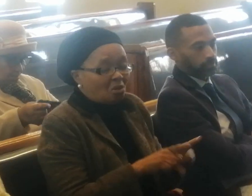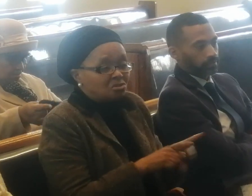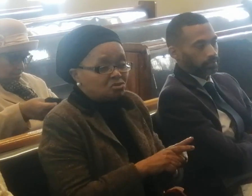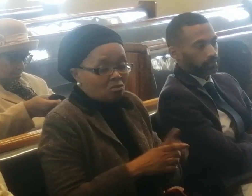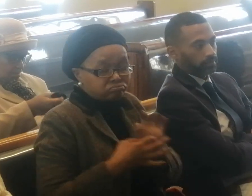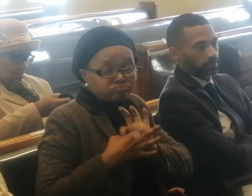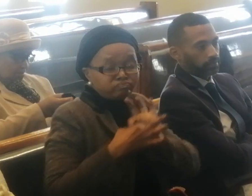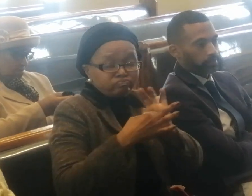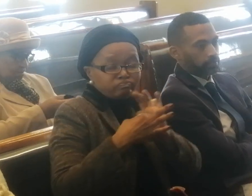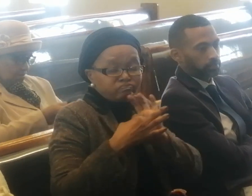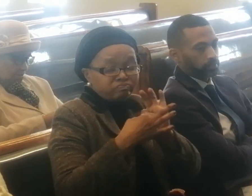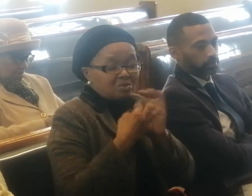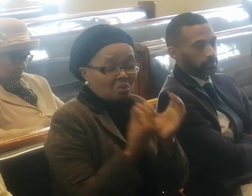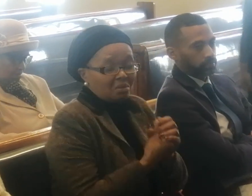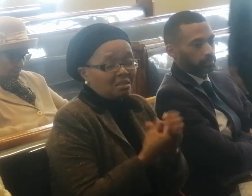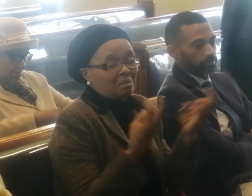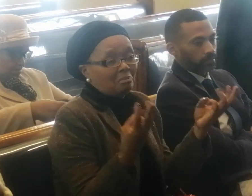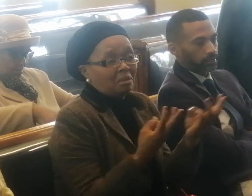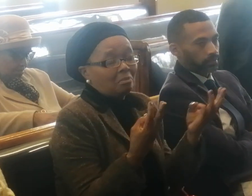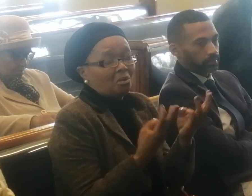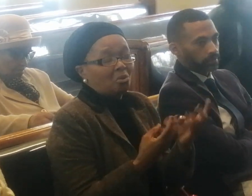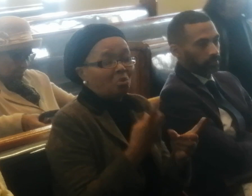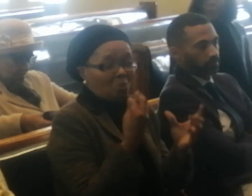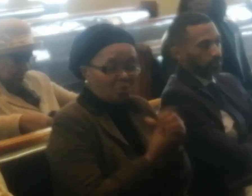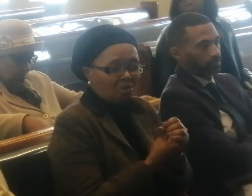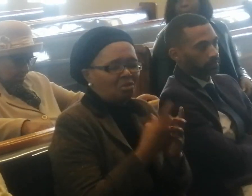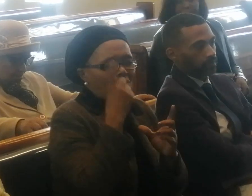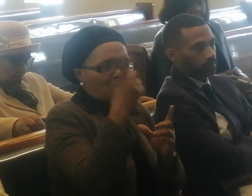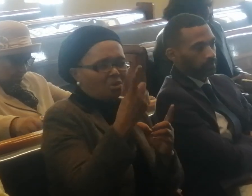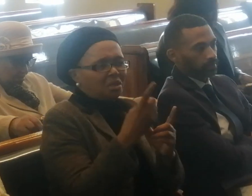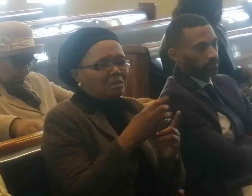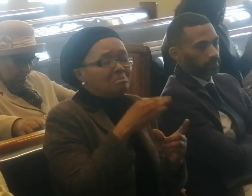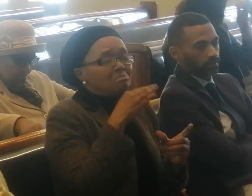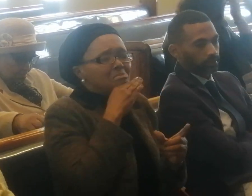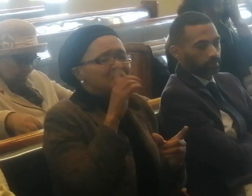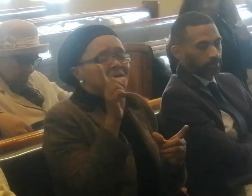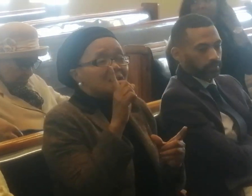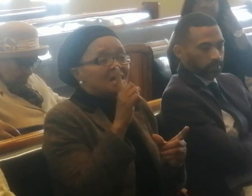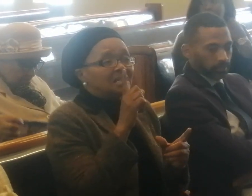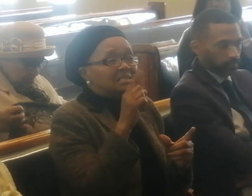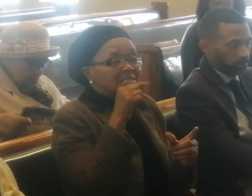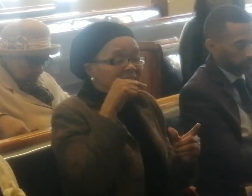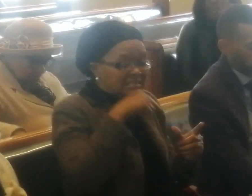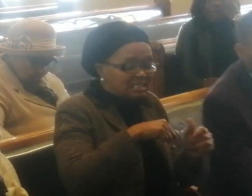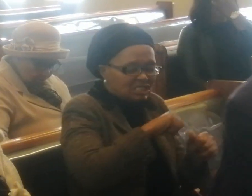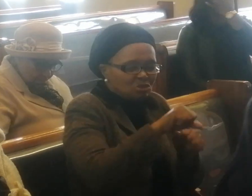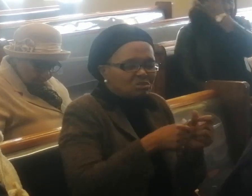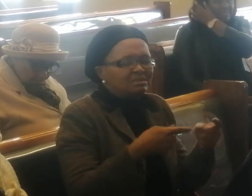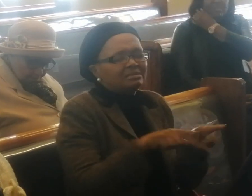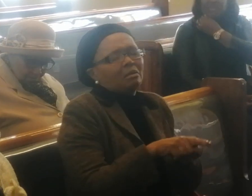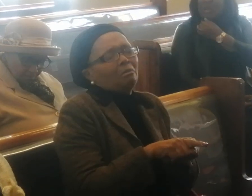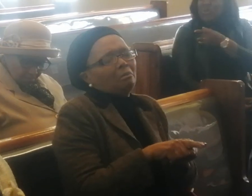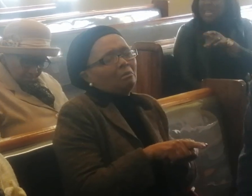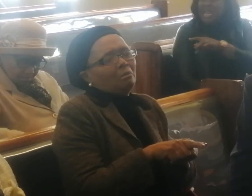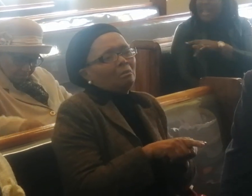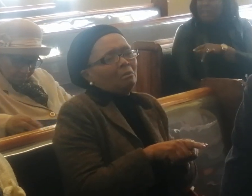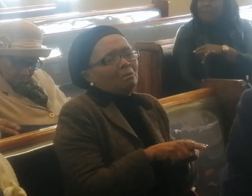to our relationship with God? What does it mean for us being in that situation? So I've got